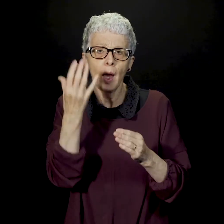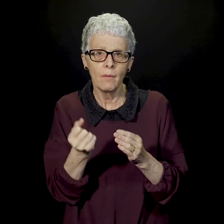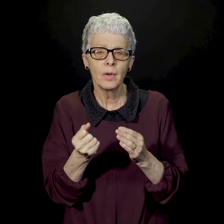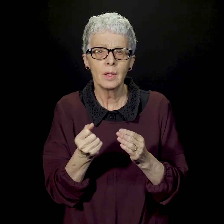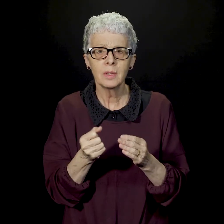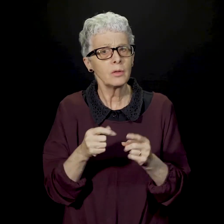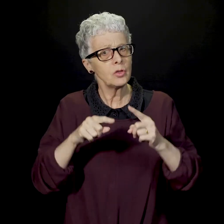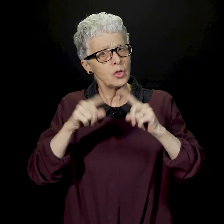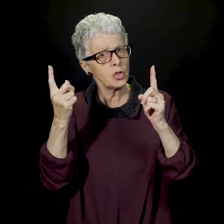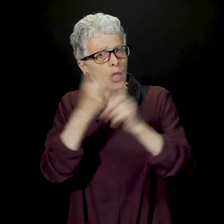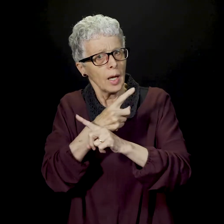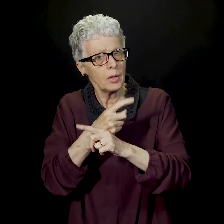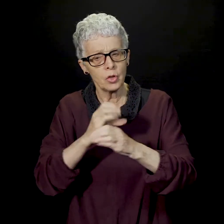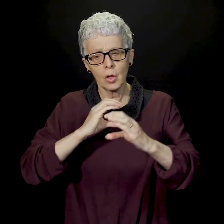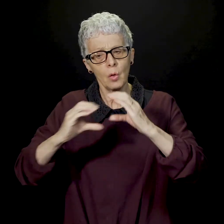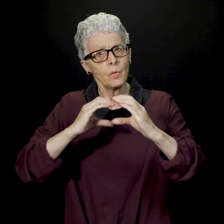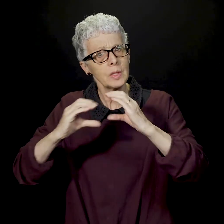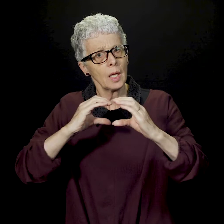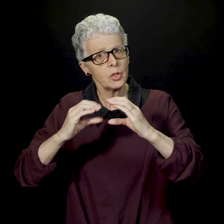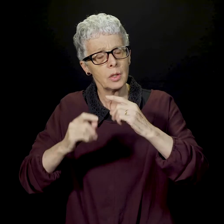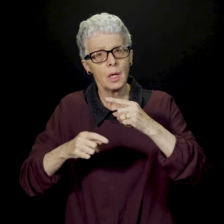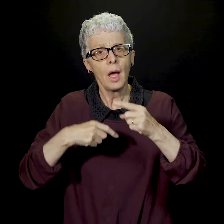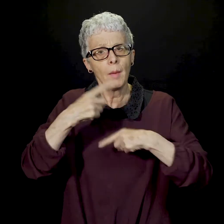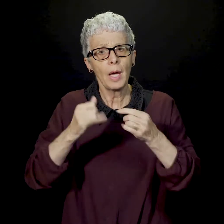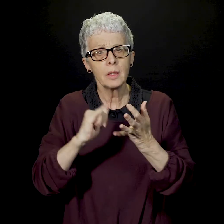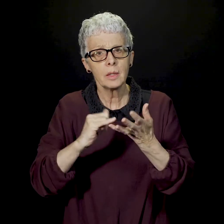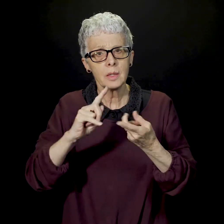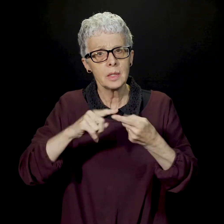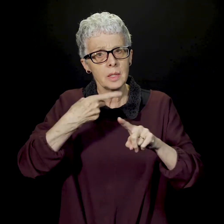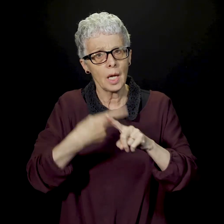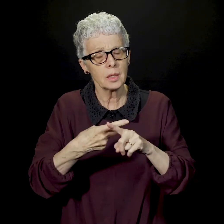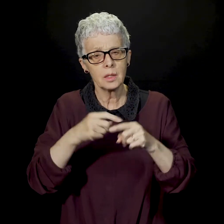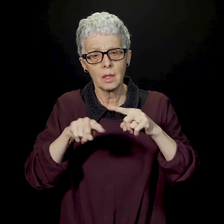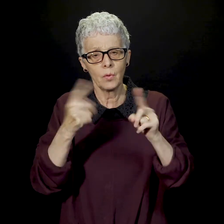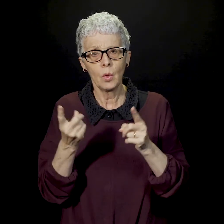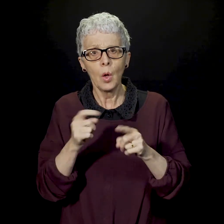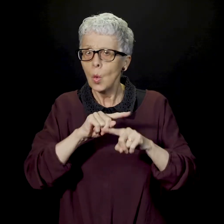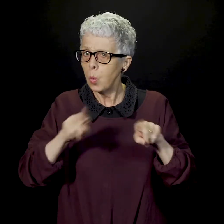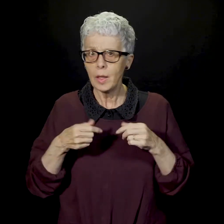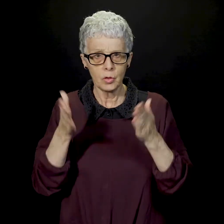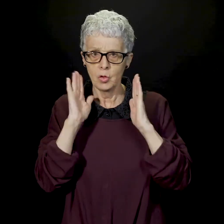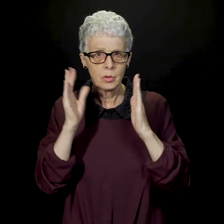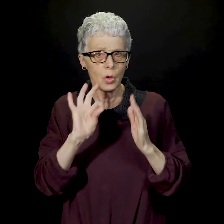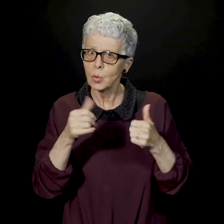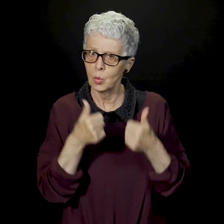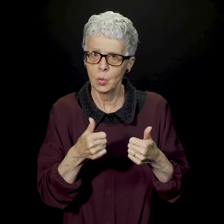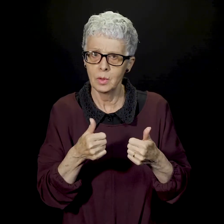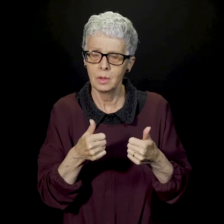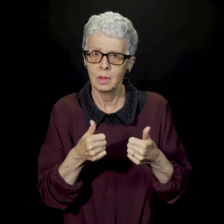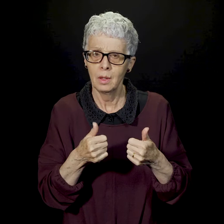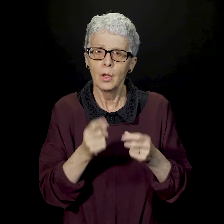about having that conversation in a better way. Because it'd be fair to say that we as a church haven't done as well as what we could have in that